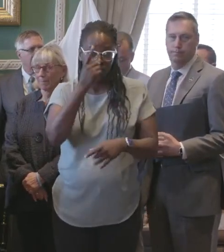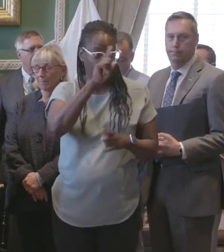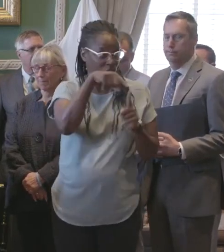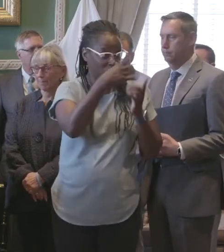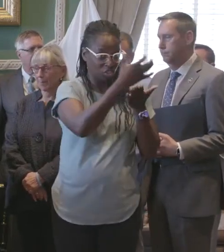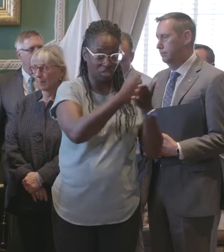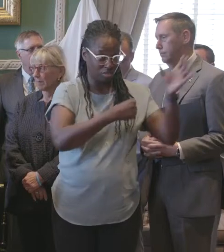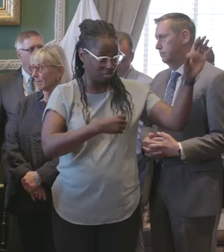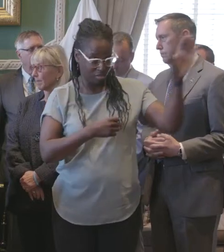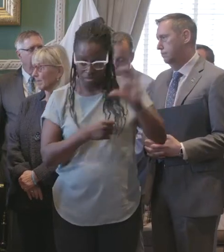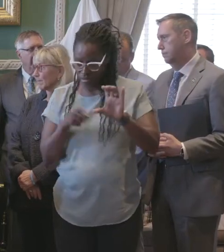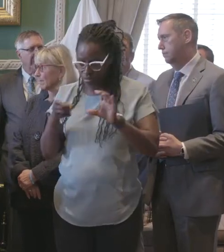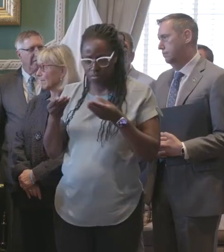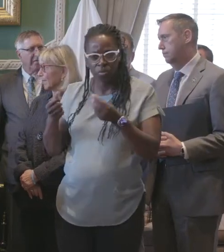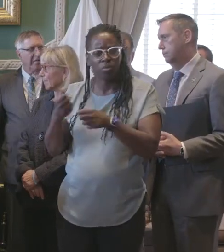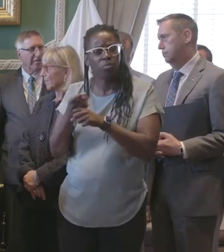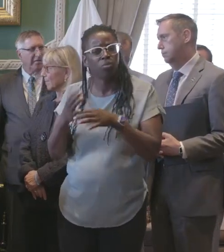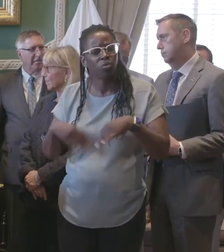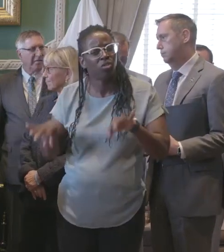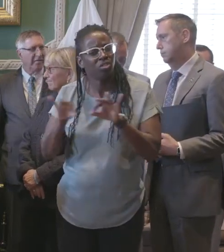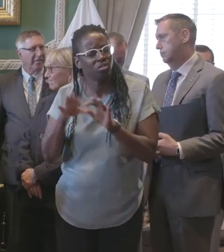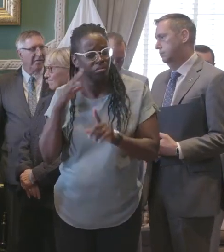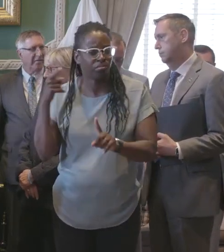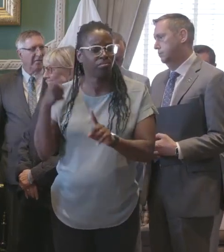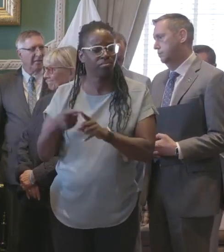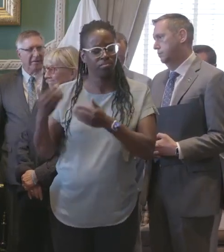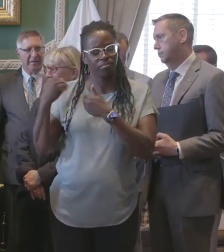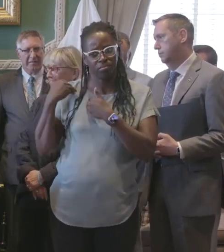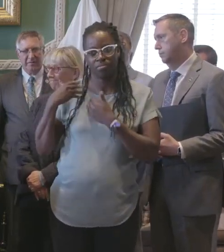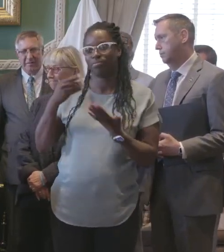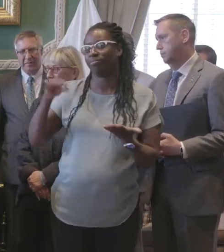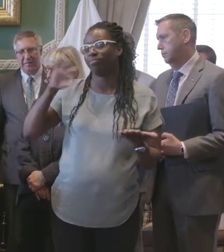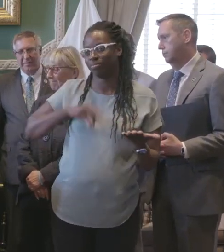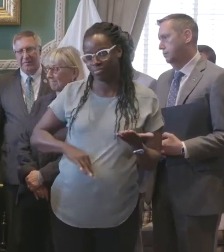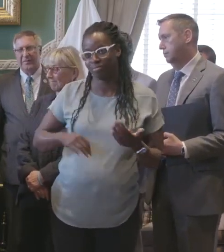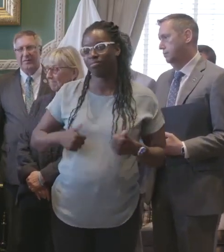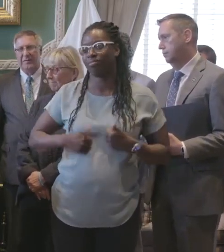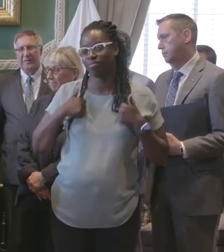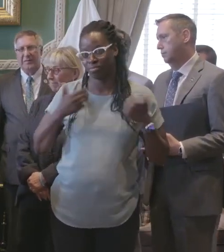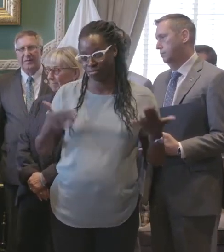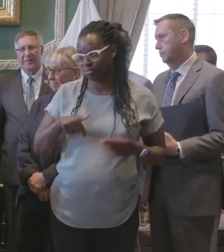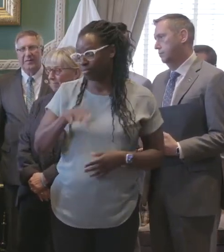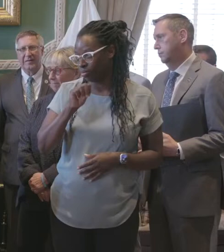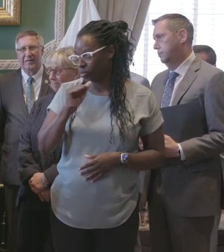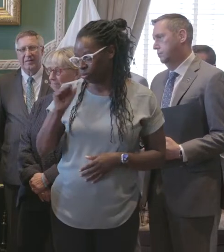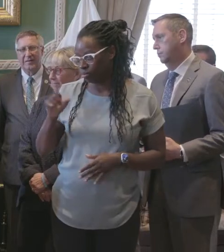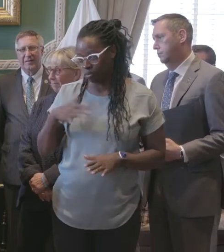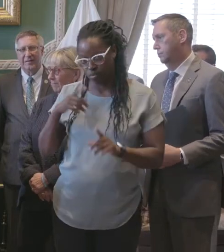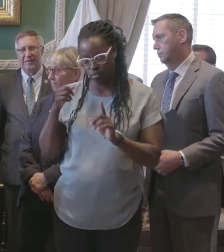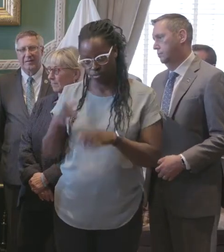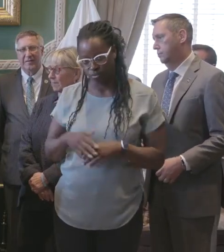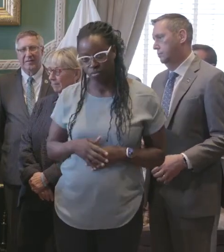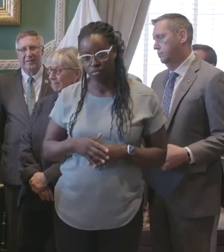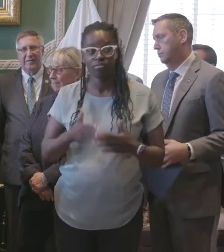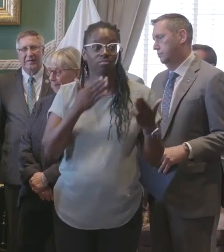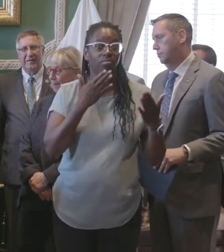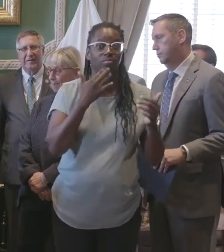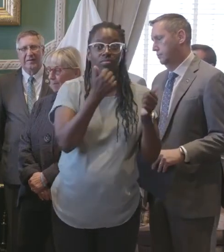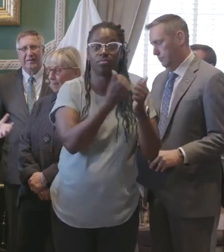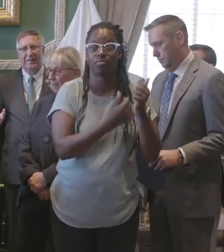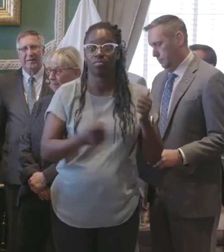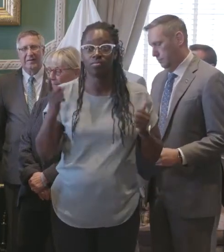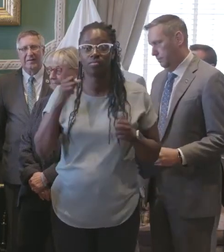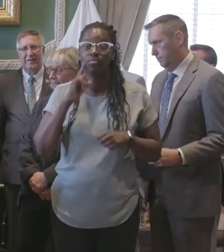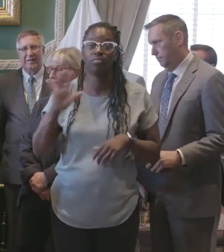it responsibly into the betterment of life here for folks in the Commonwealth. So again, I just want to thank everybody for the work today